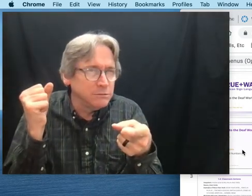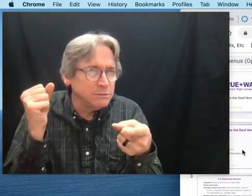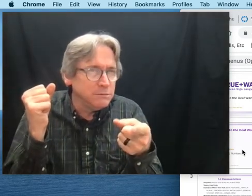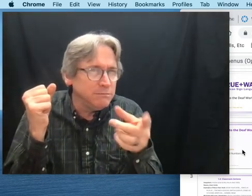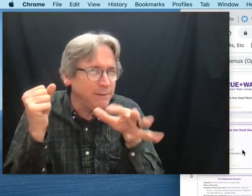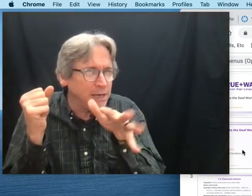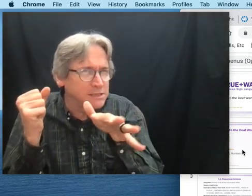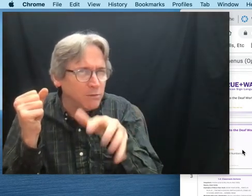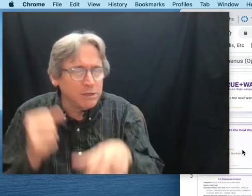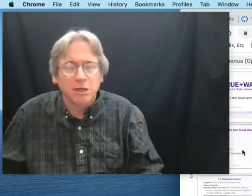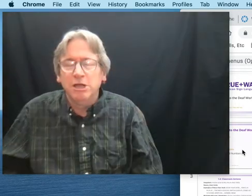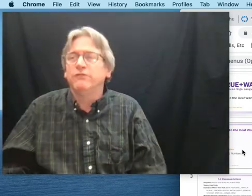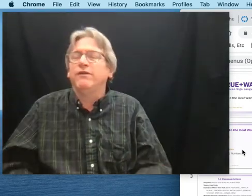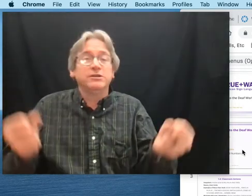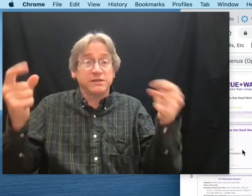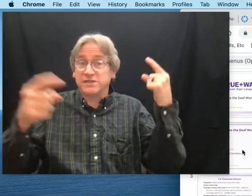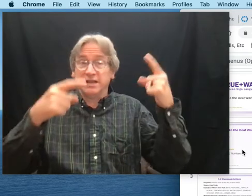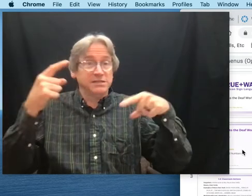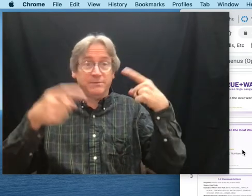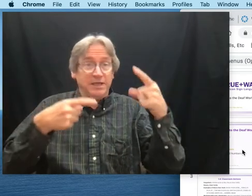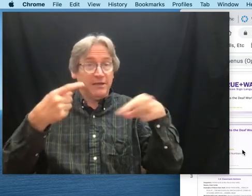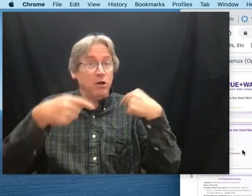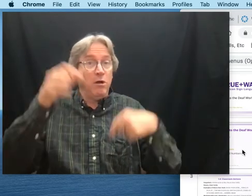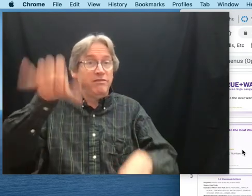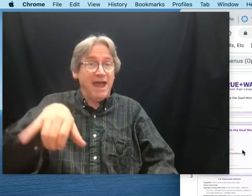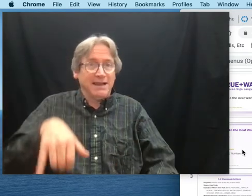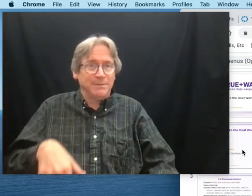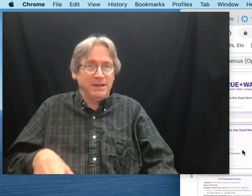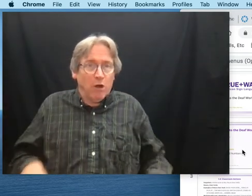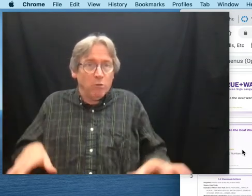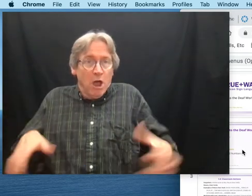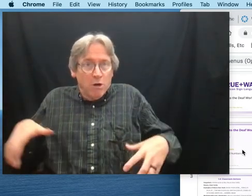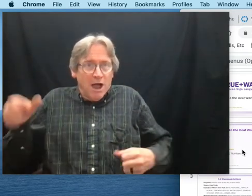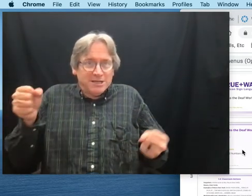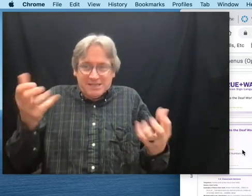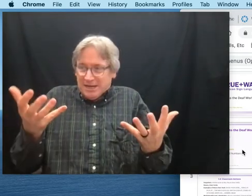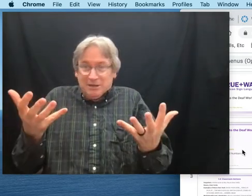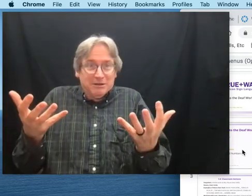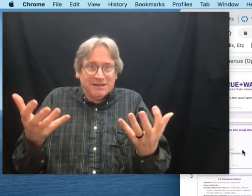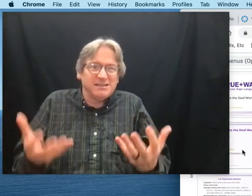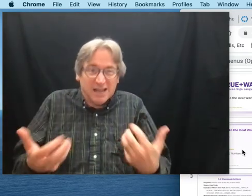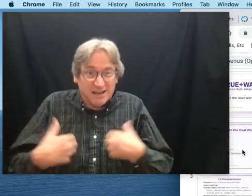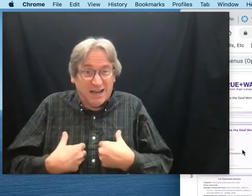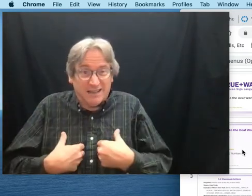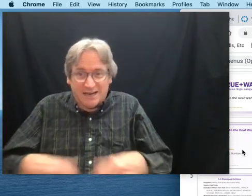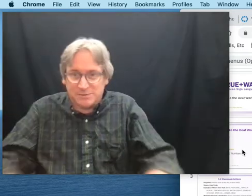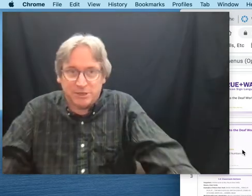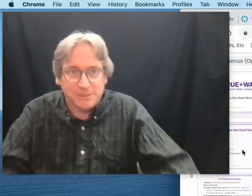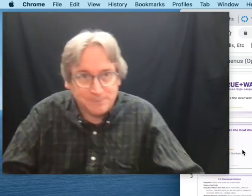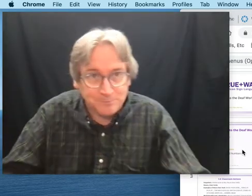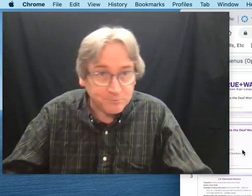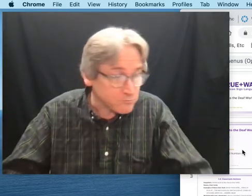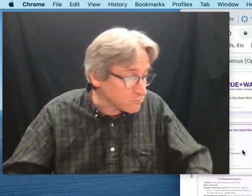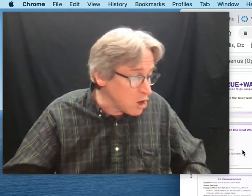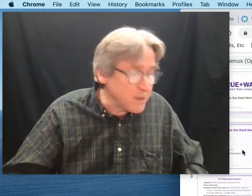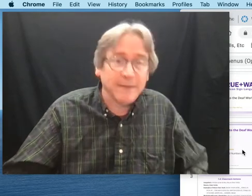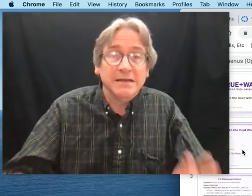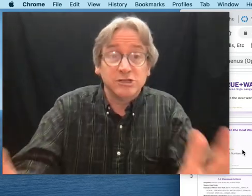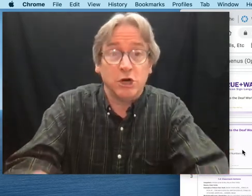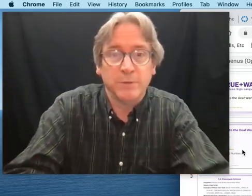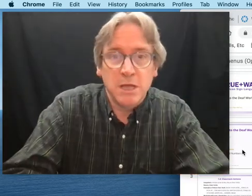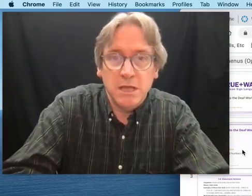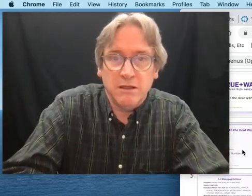2, maybe in ASL 1, you'll find yourself signing something and go that and be like, oh, I just did it because I had that experience.